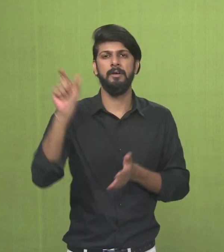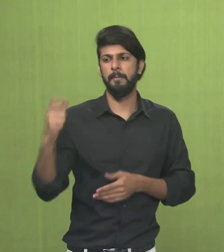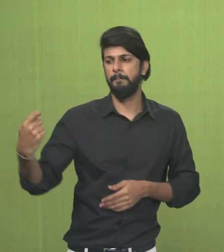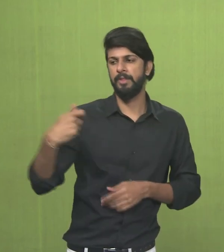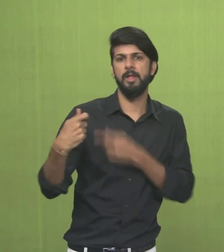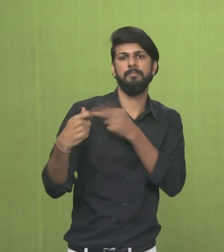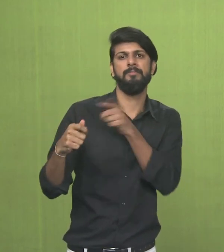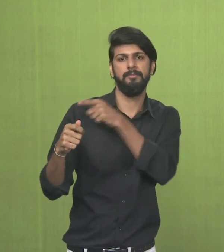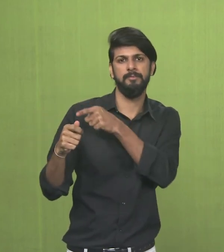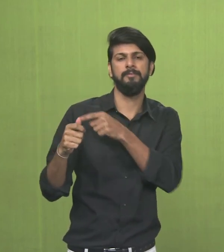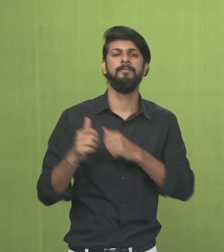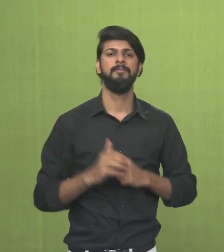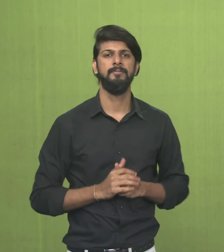customer.